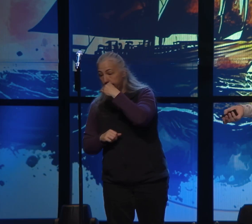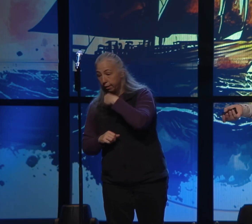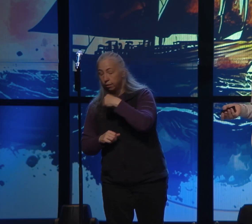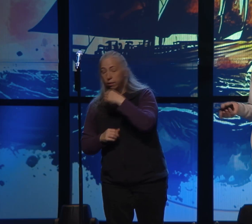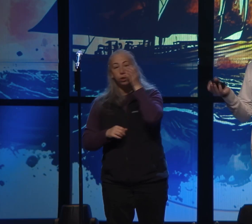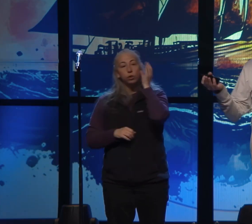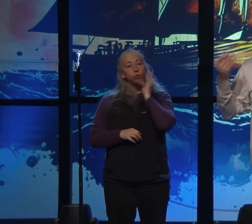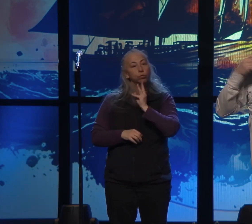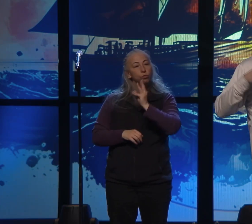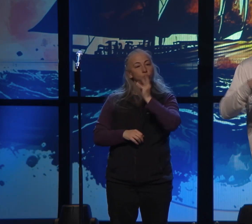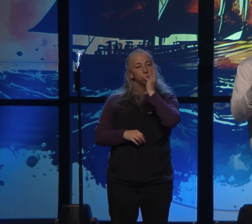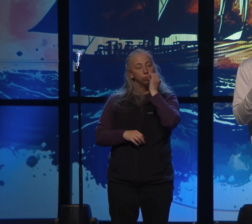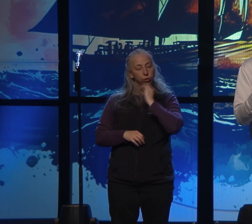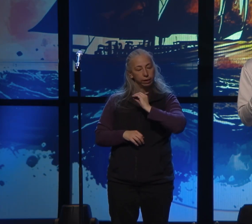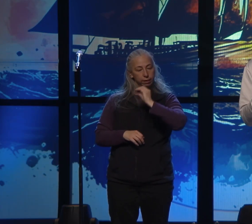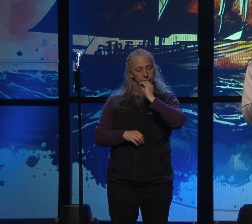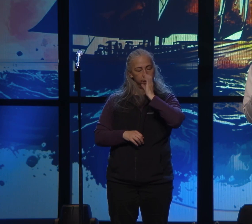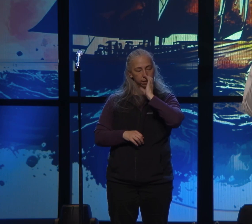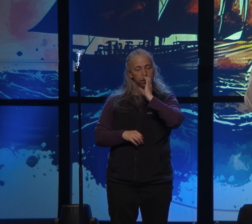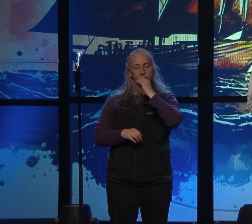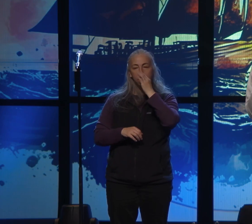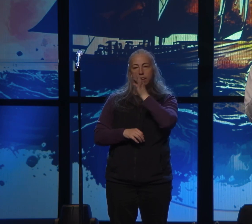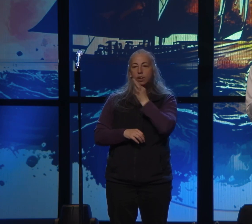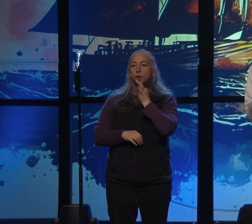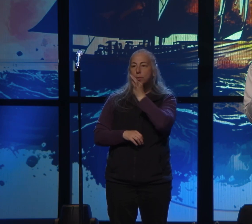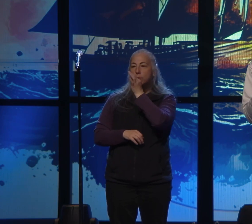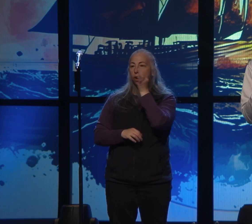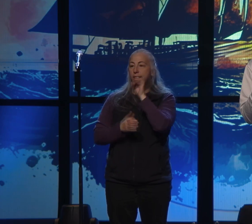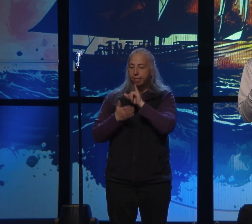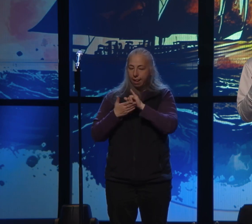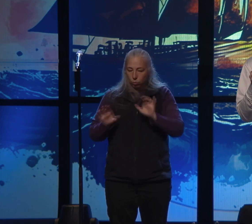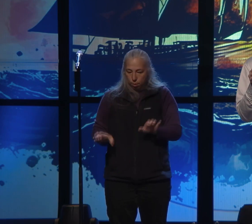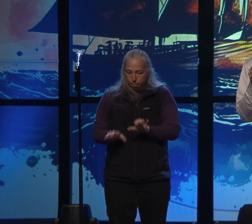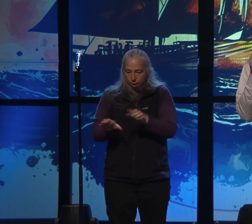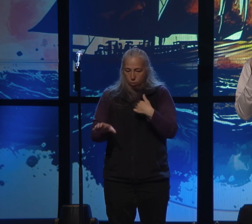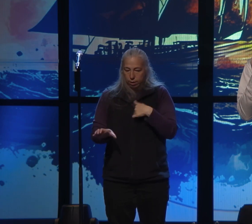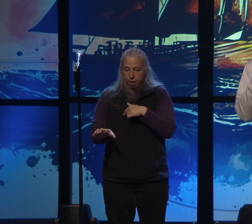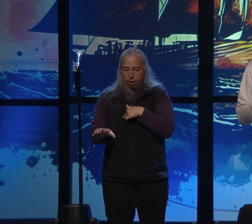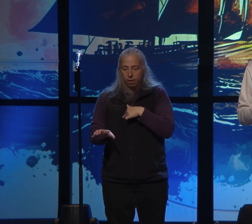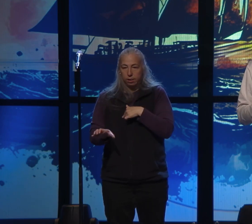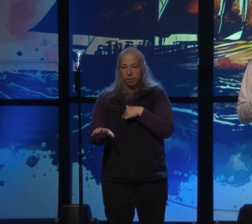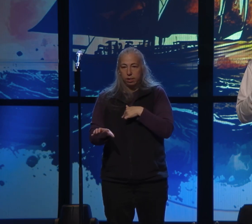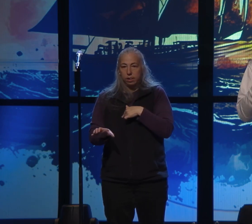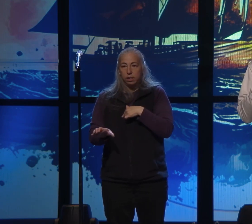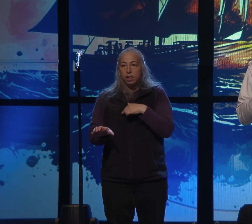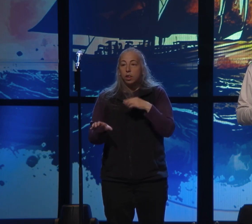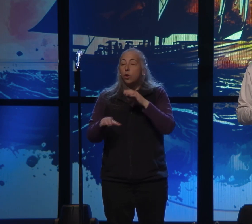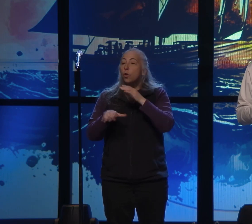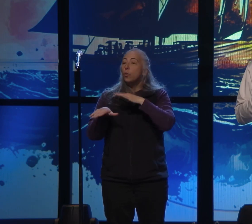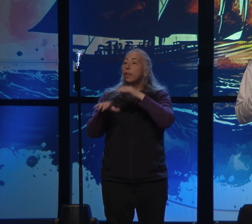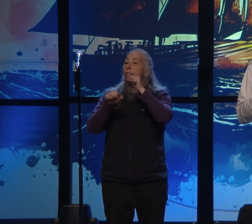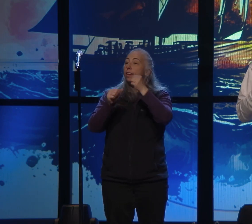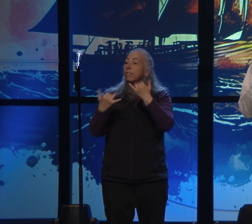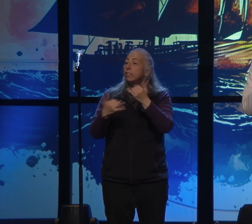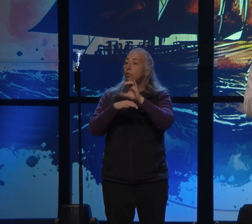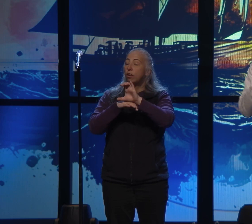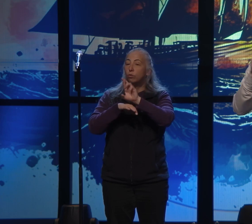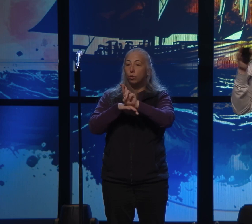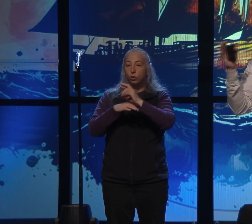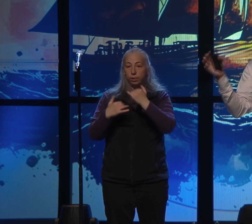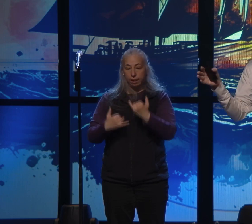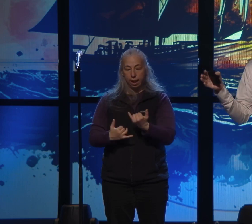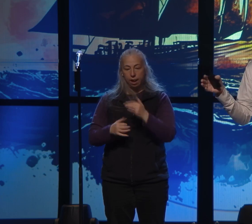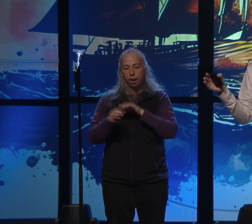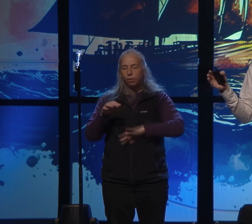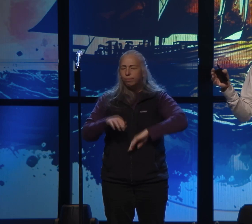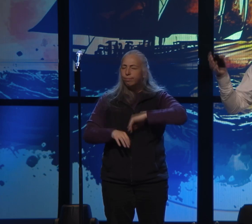another metaphor that is what empowers us to leave this place full of love and forgiveness and a desire to